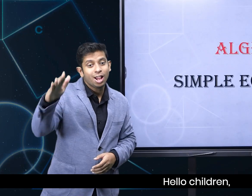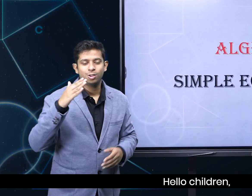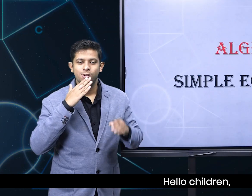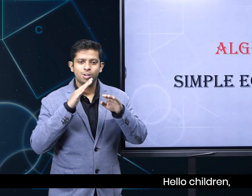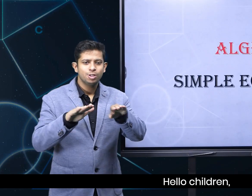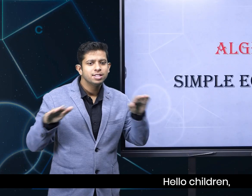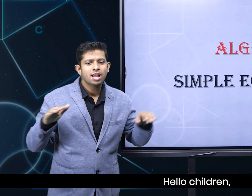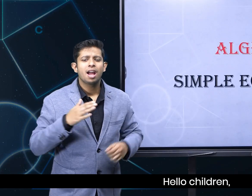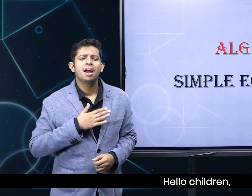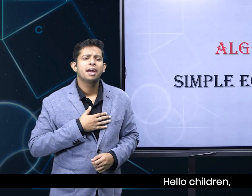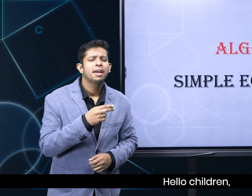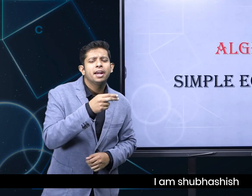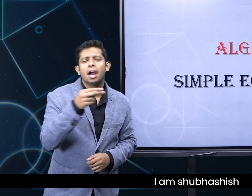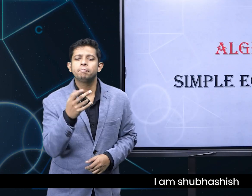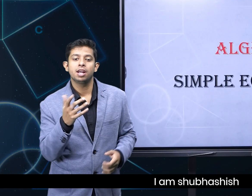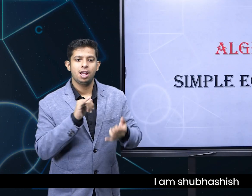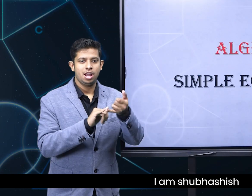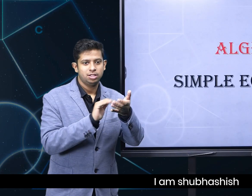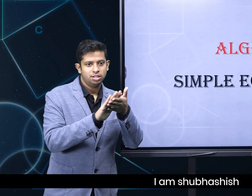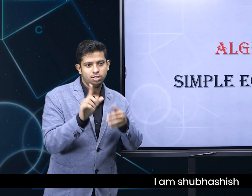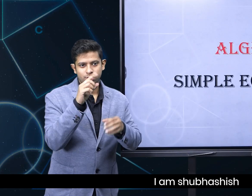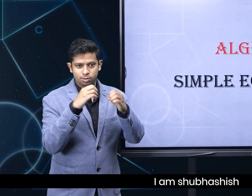Hello children, I am Shubhashish.